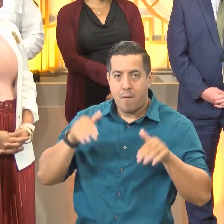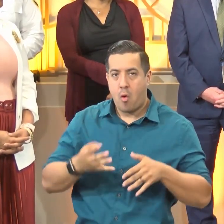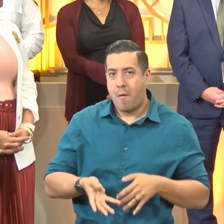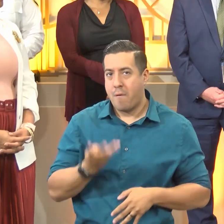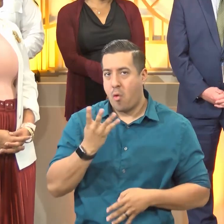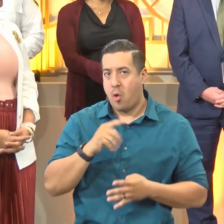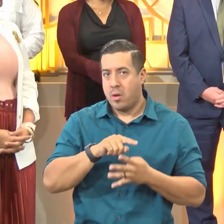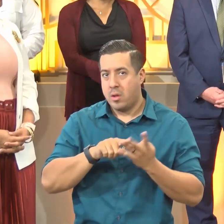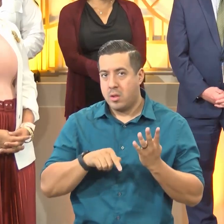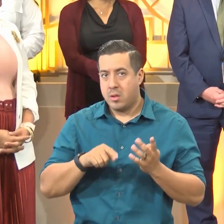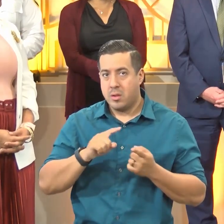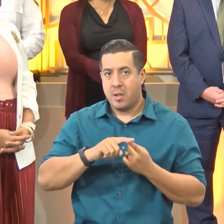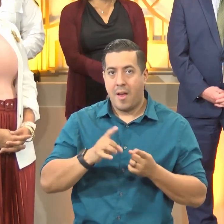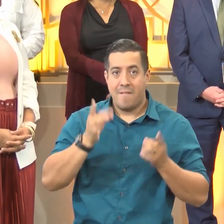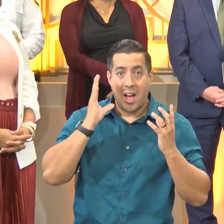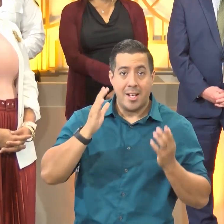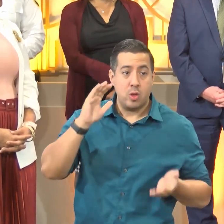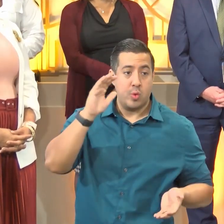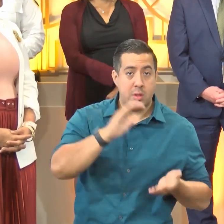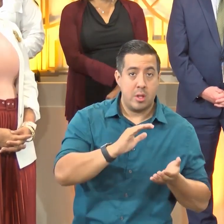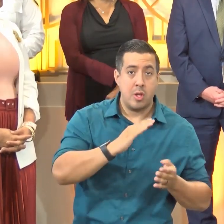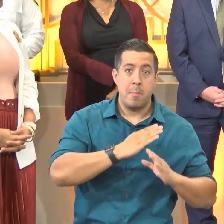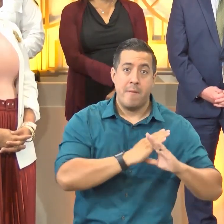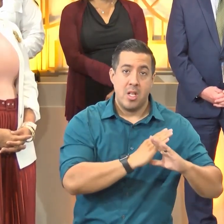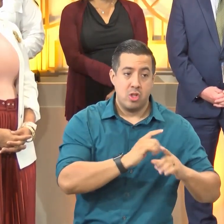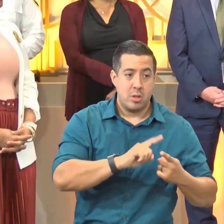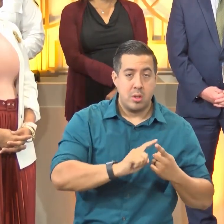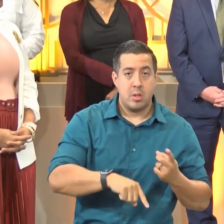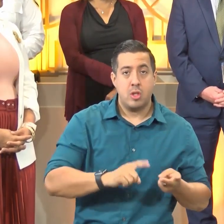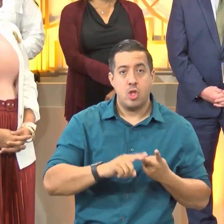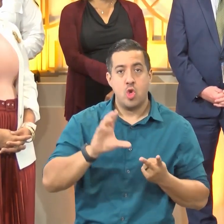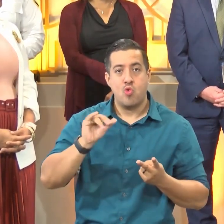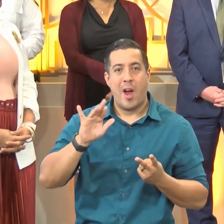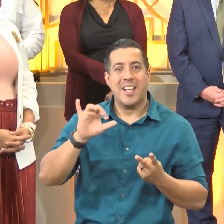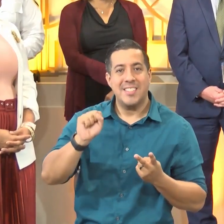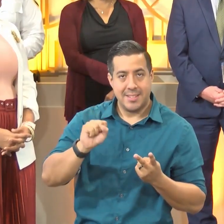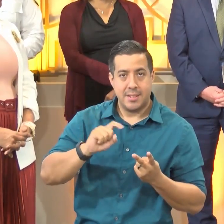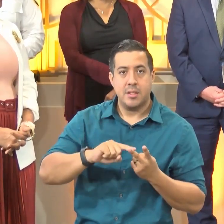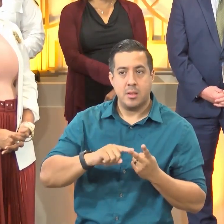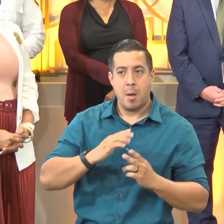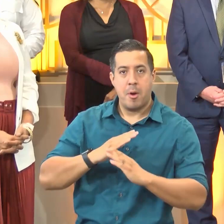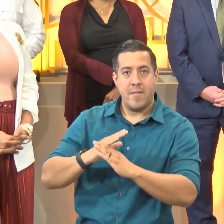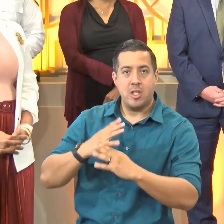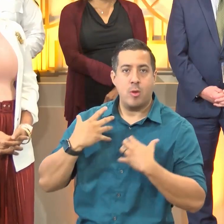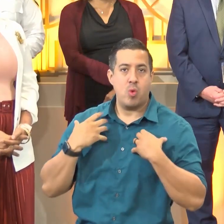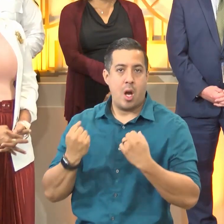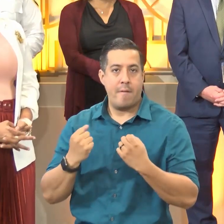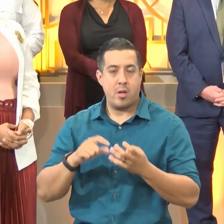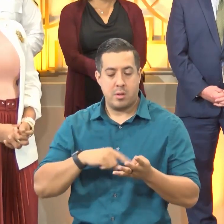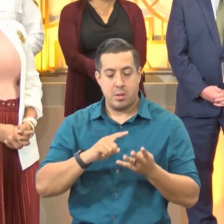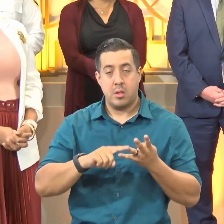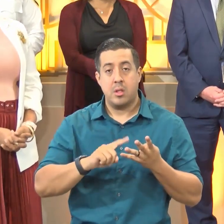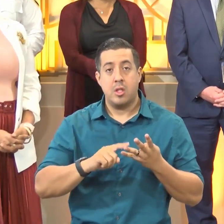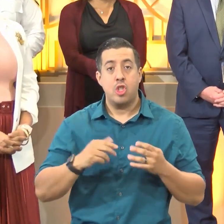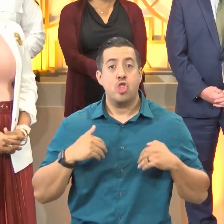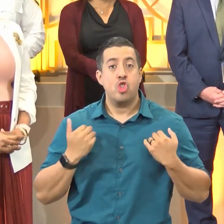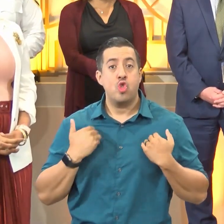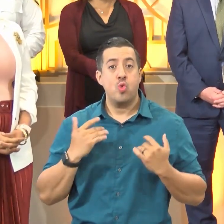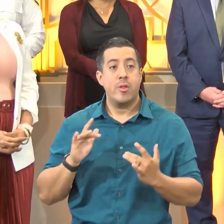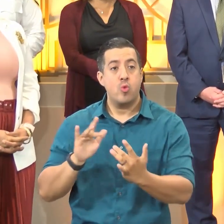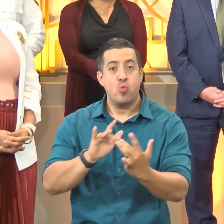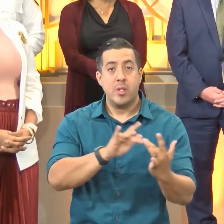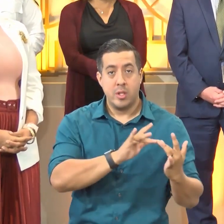areas: violent reduction and crime prevention, crisis intervention, response and recovery, youth outreach